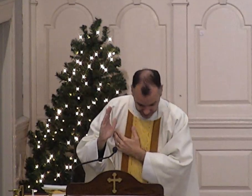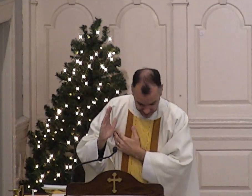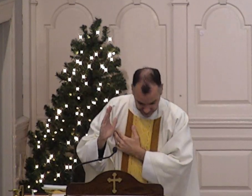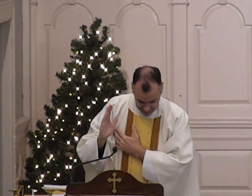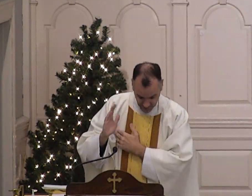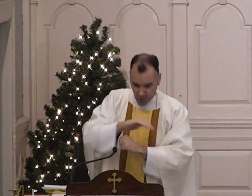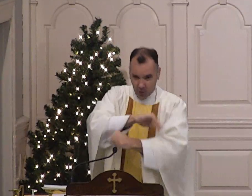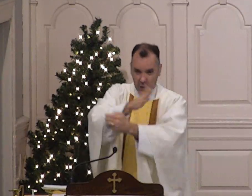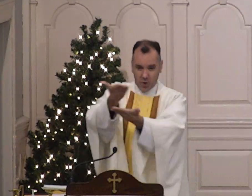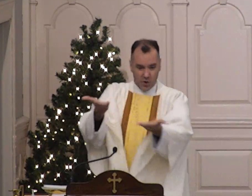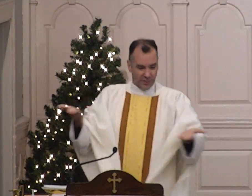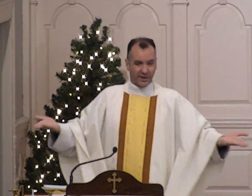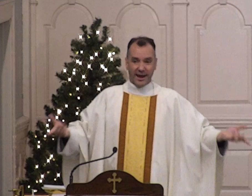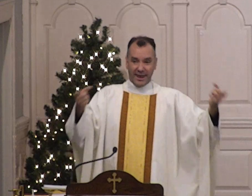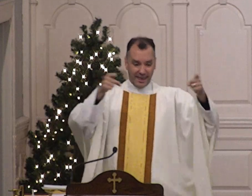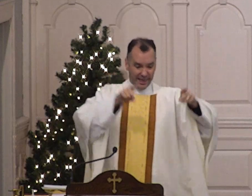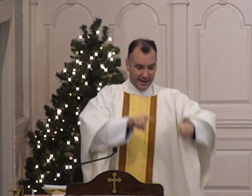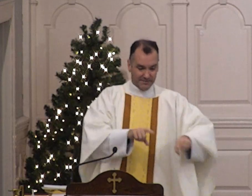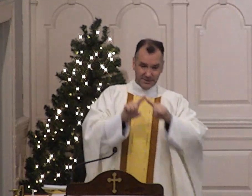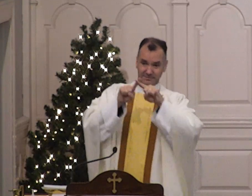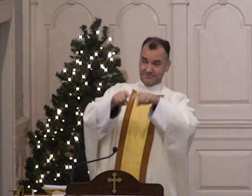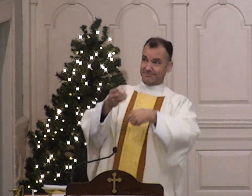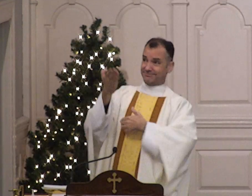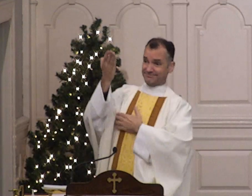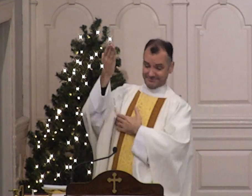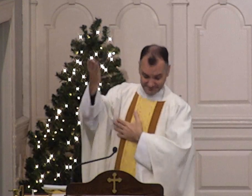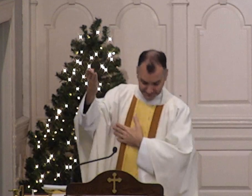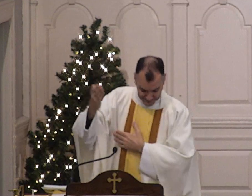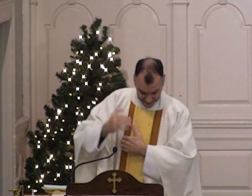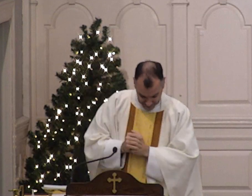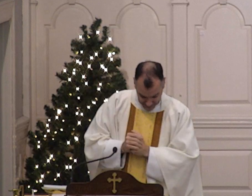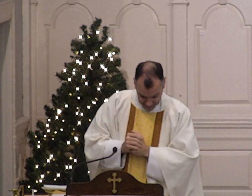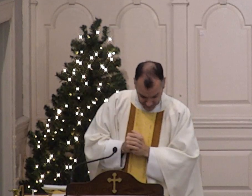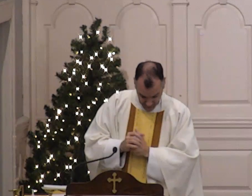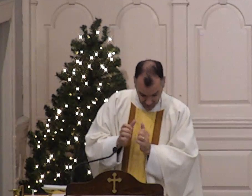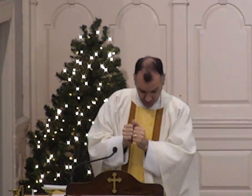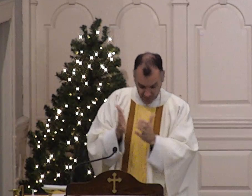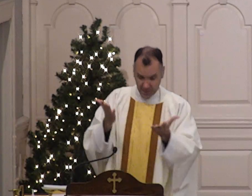all things came to be through him. And without him,